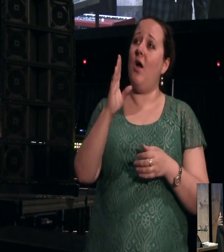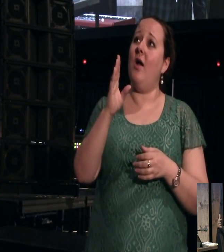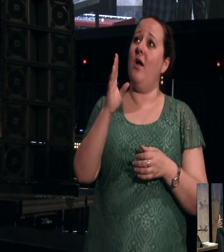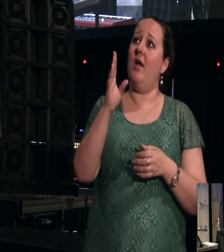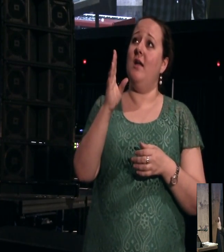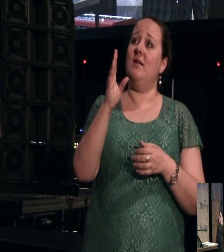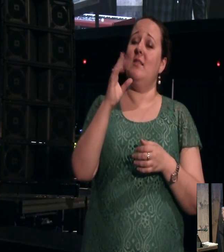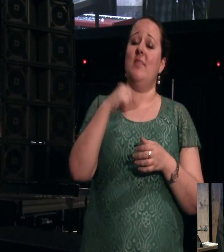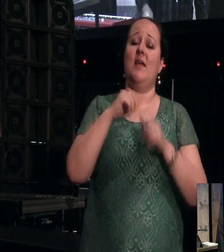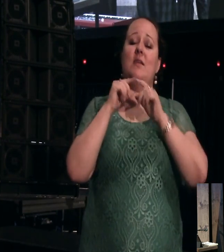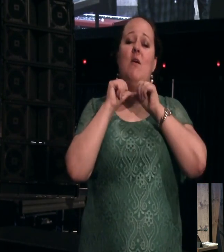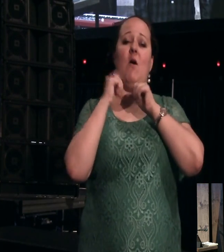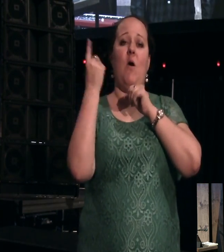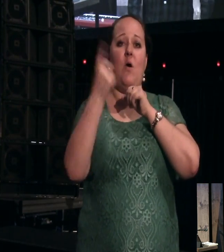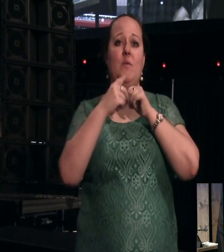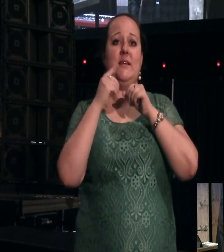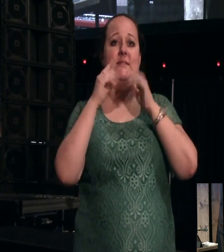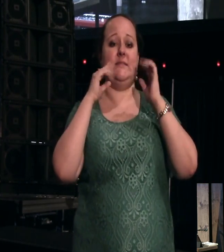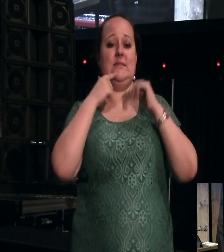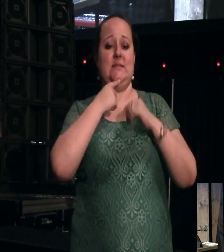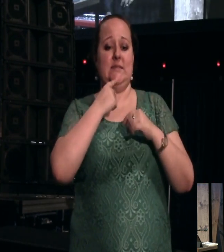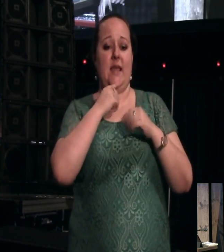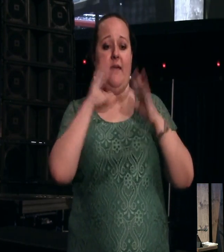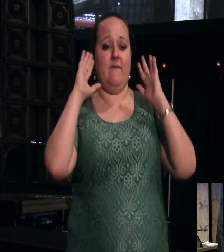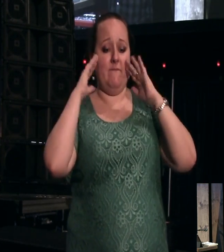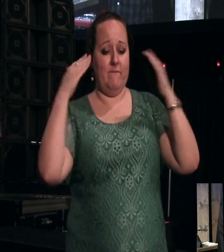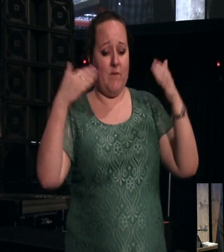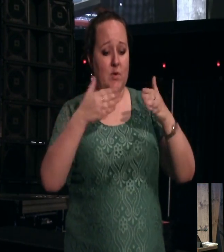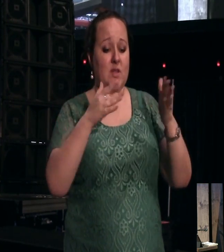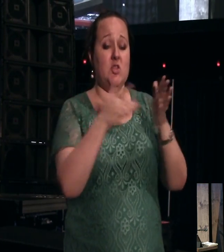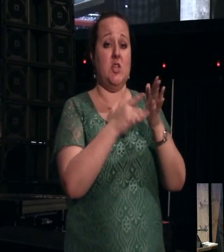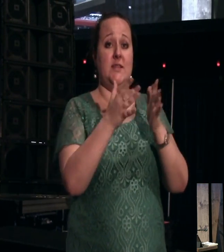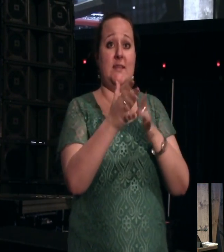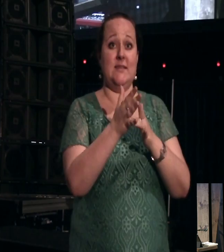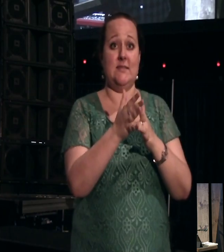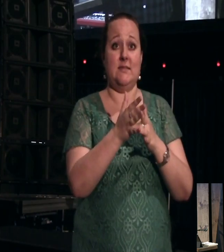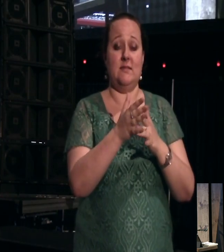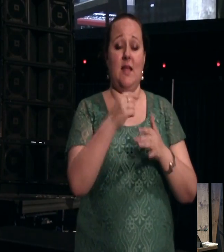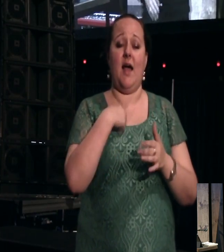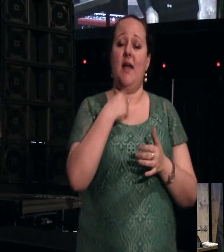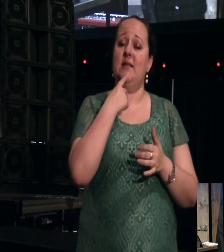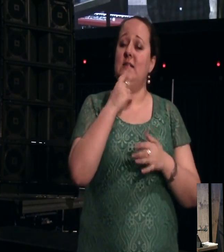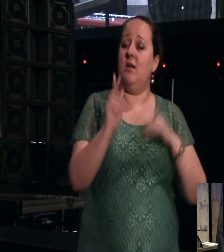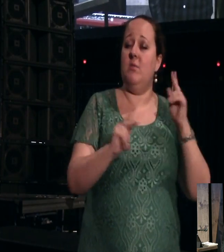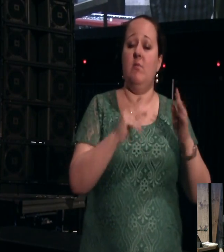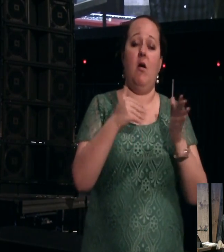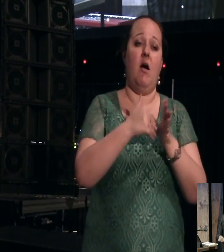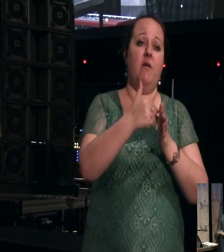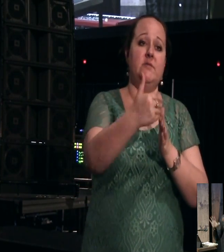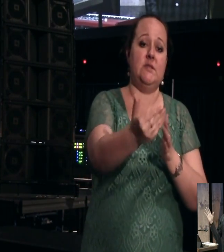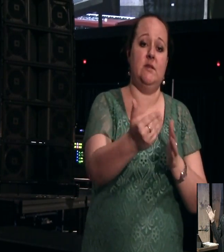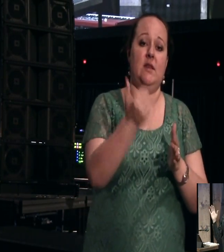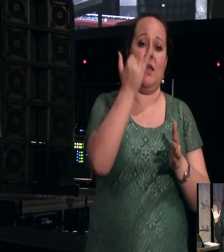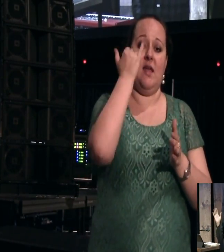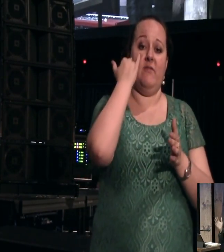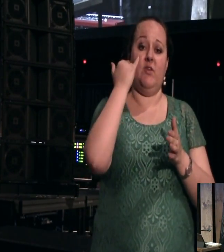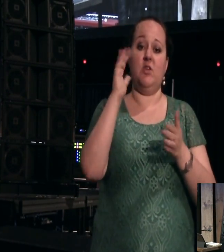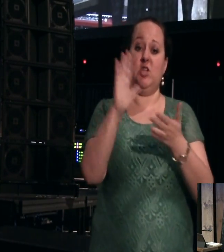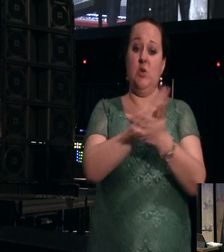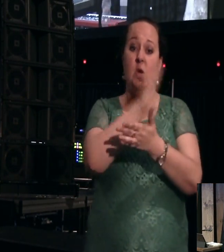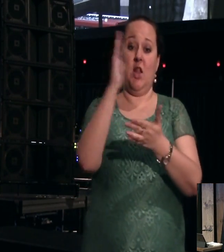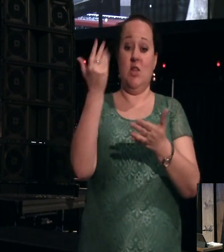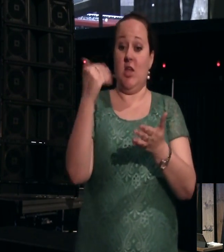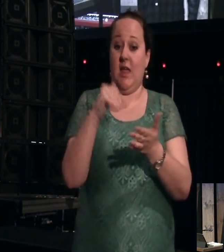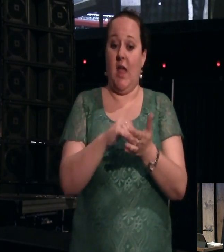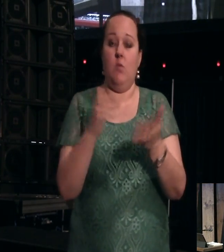women in your life who can consistently point you to Jesus? And man, I tell people this anytime